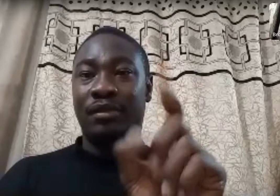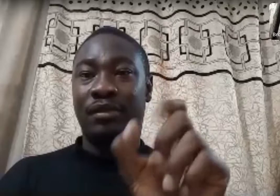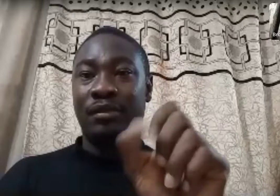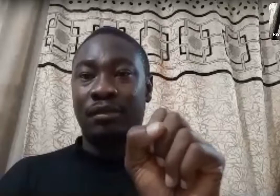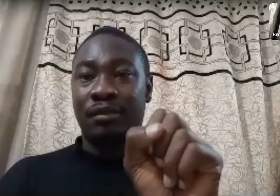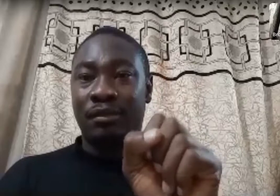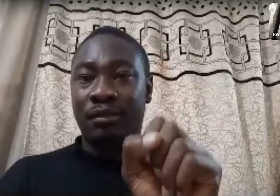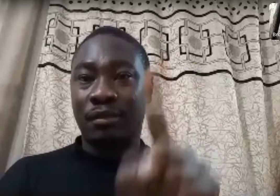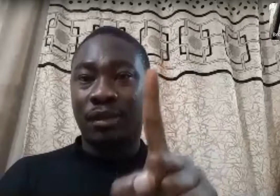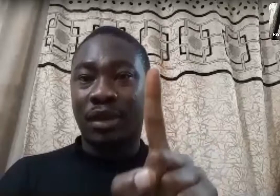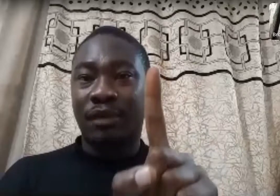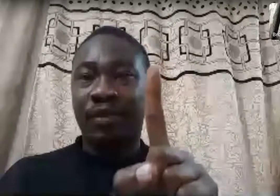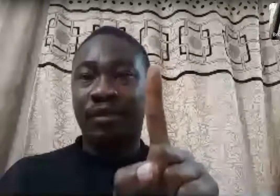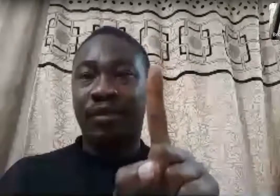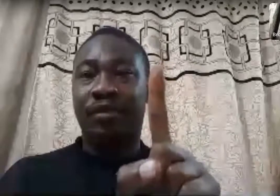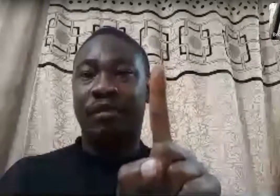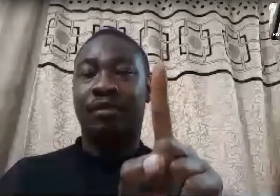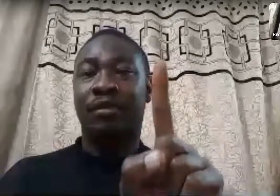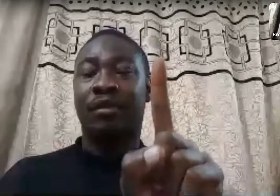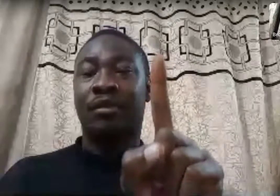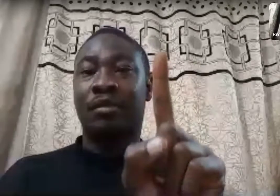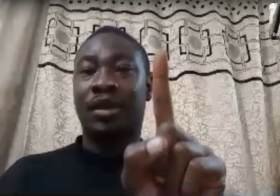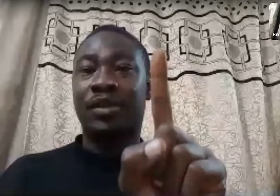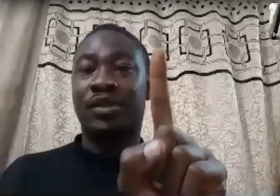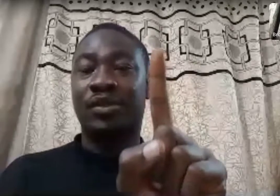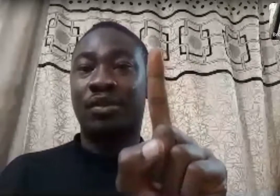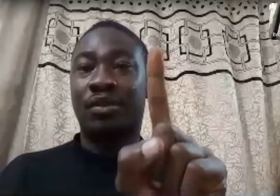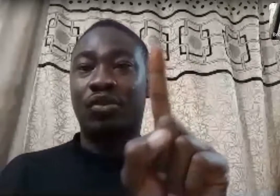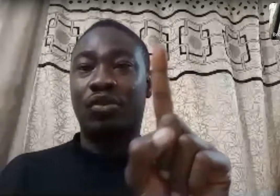11. Please, on no occasion should your